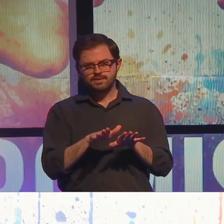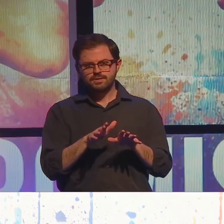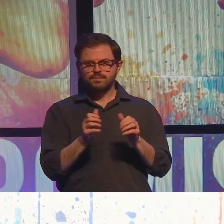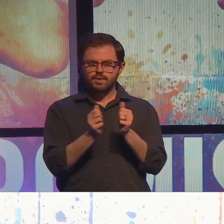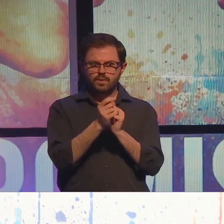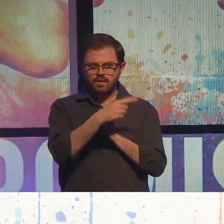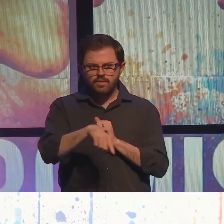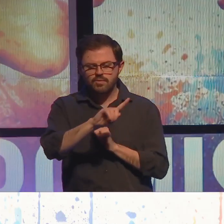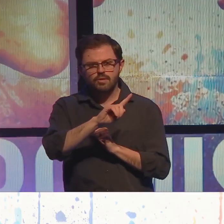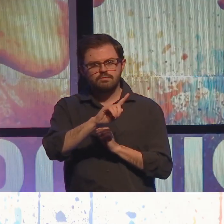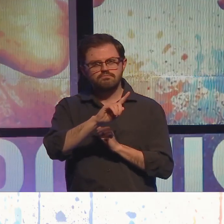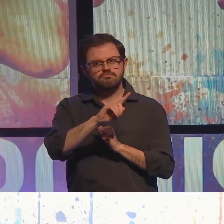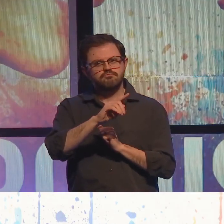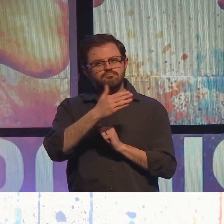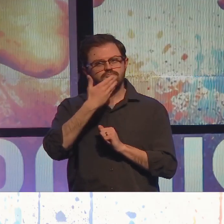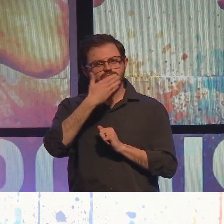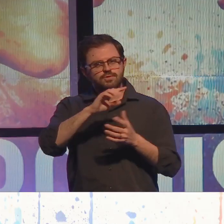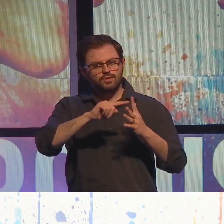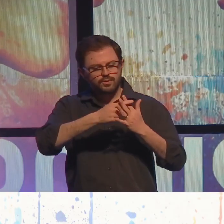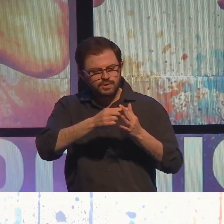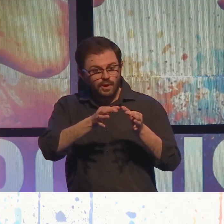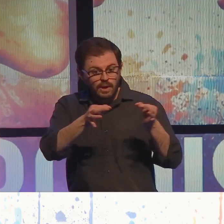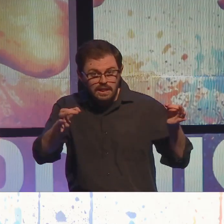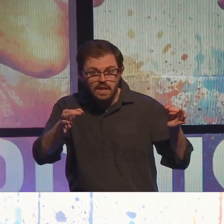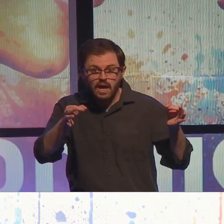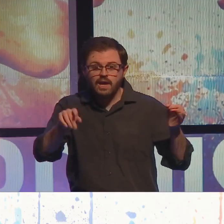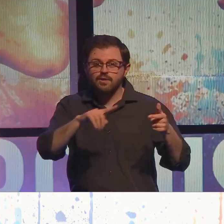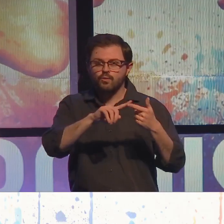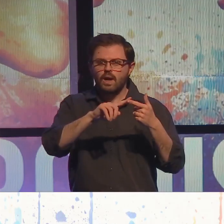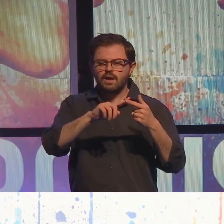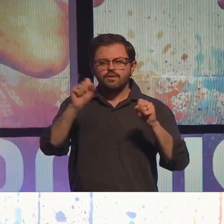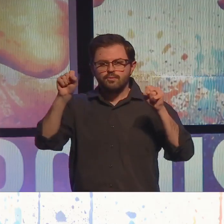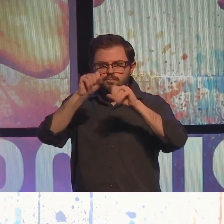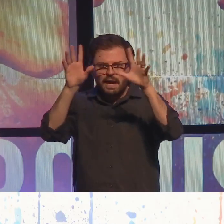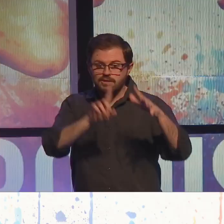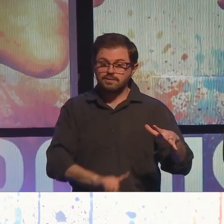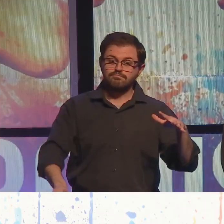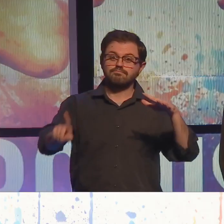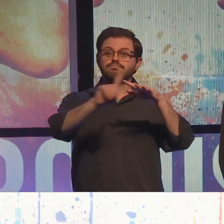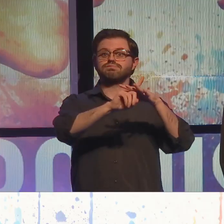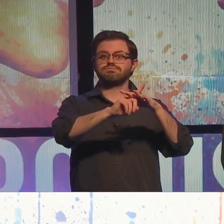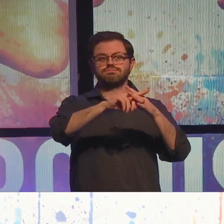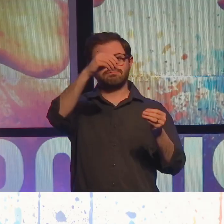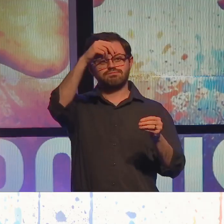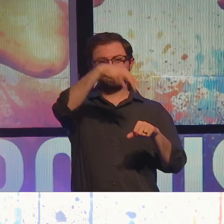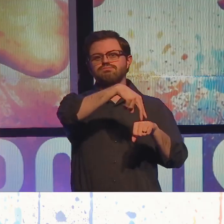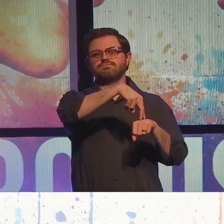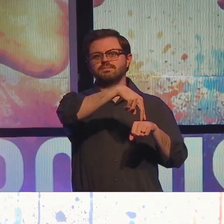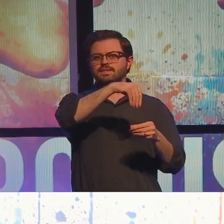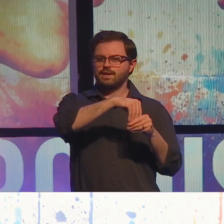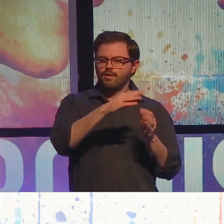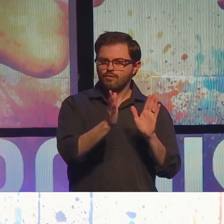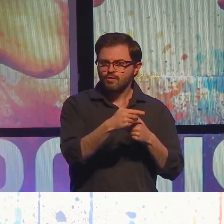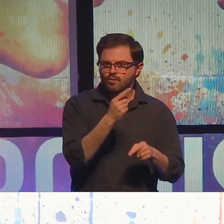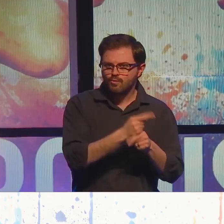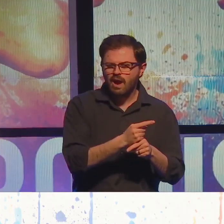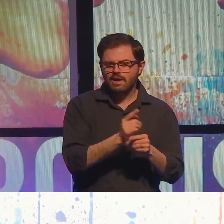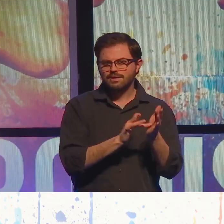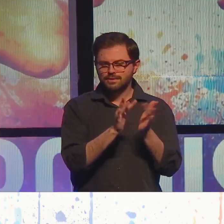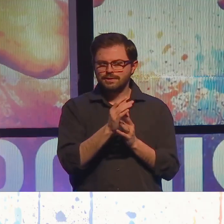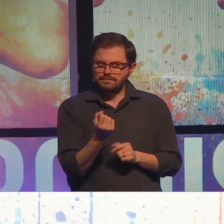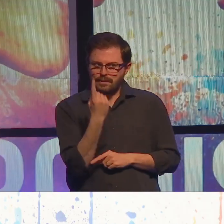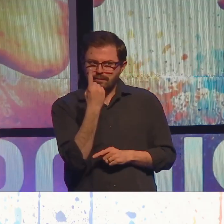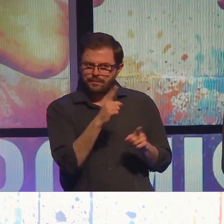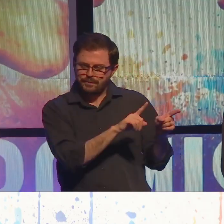Good opening line when you magically appear in the middle of a room, right? Jesus read the room correctly.